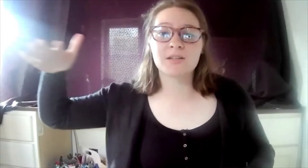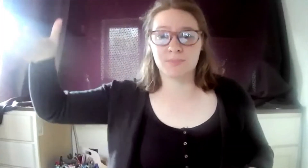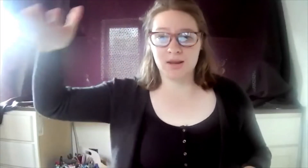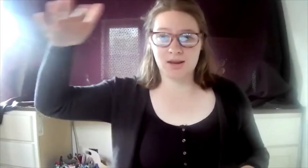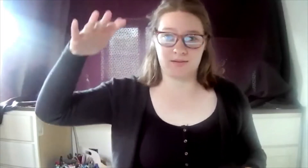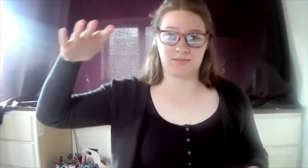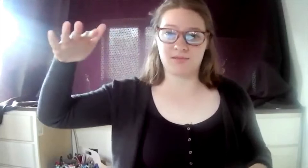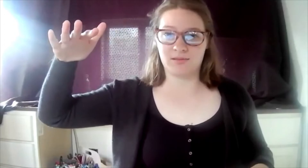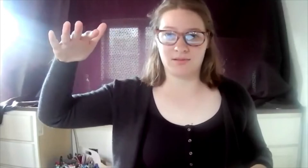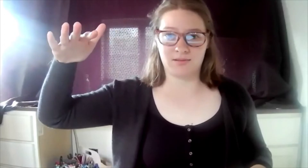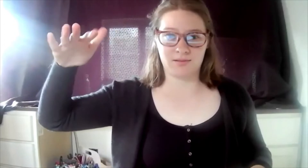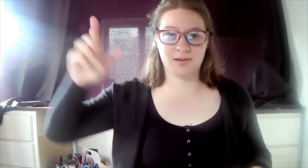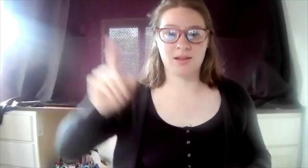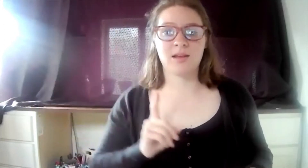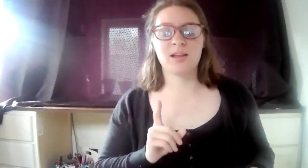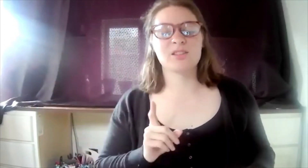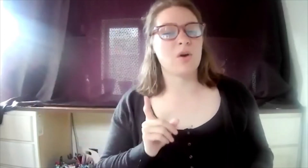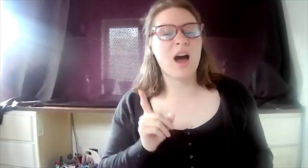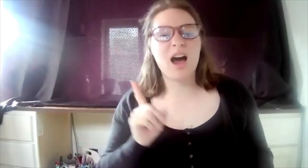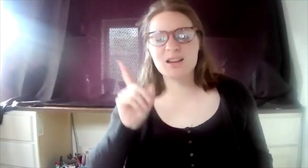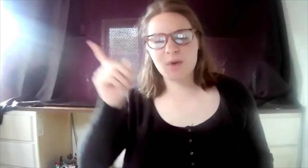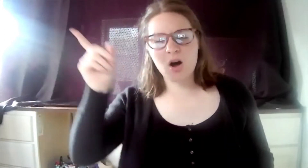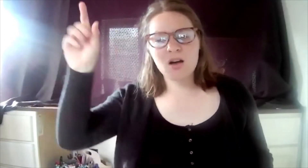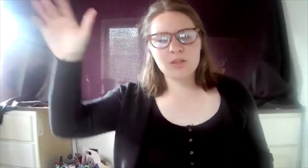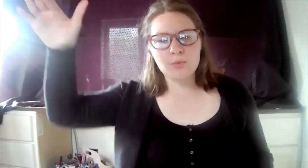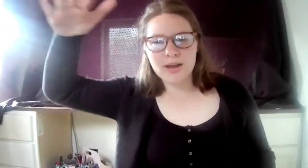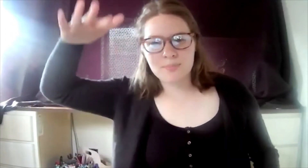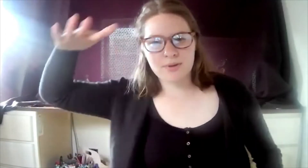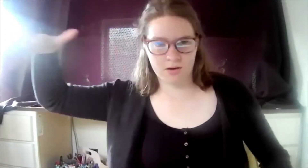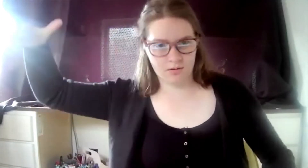me. So I'm all the way up here.